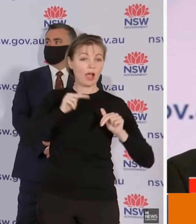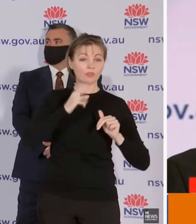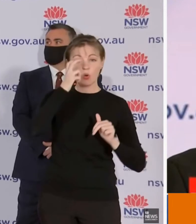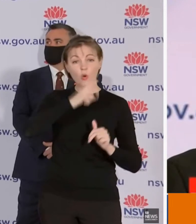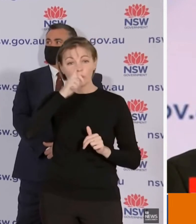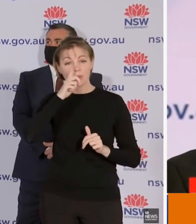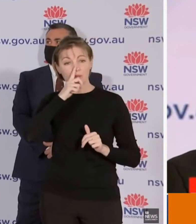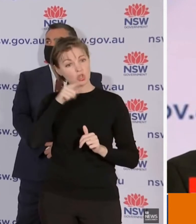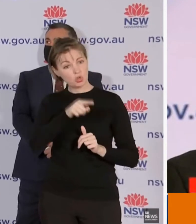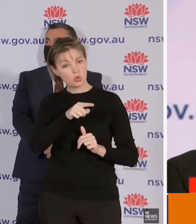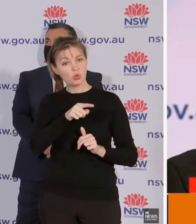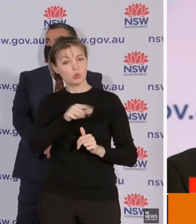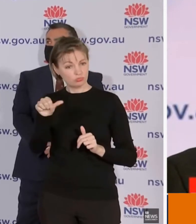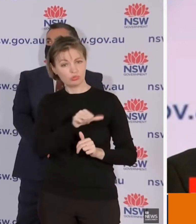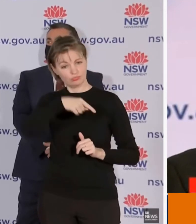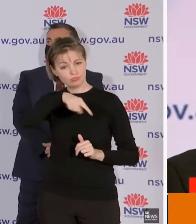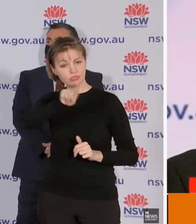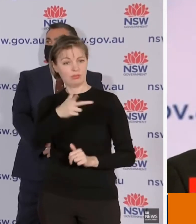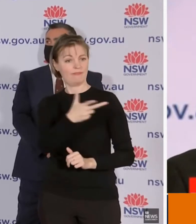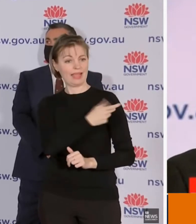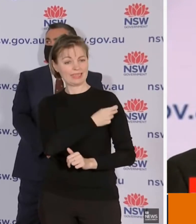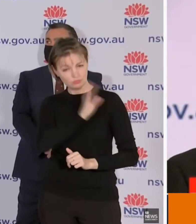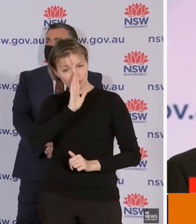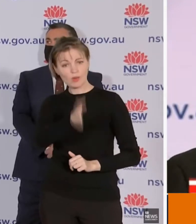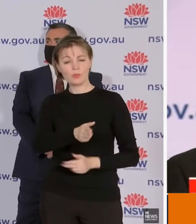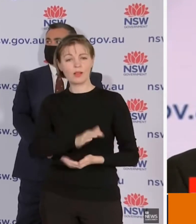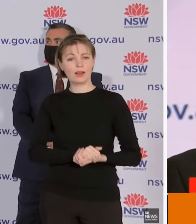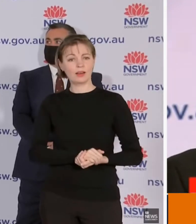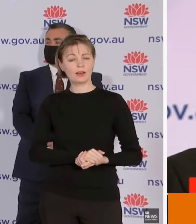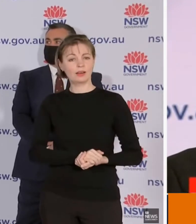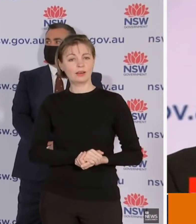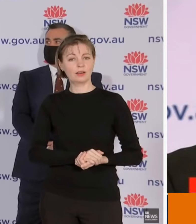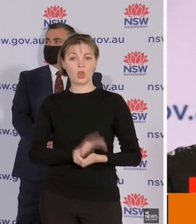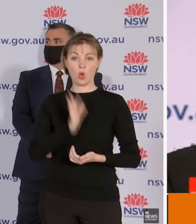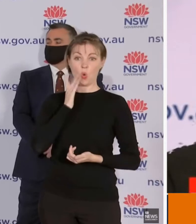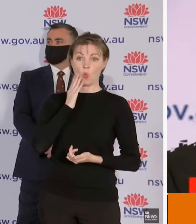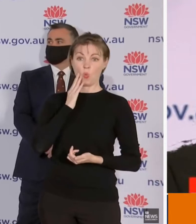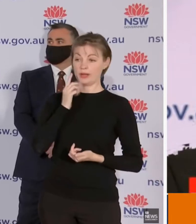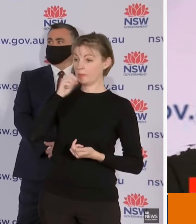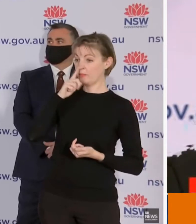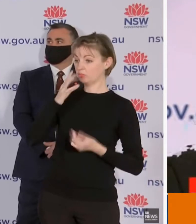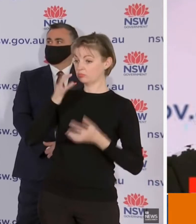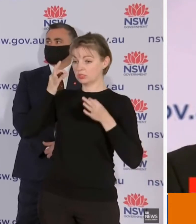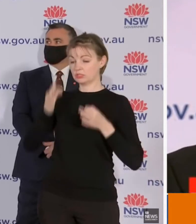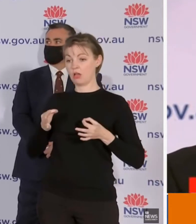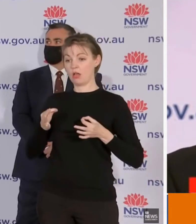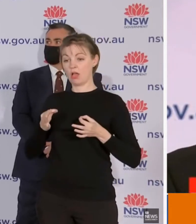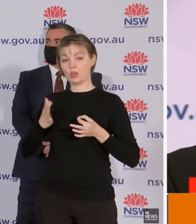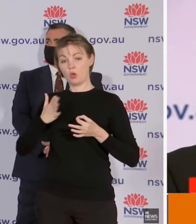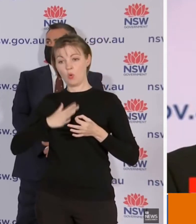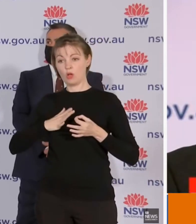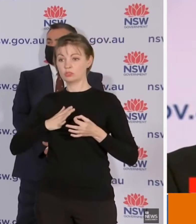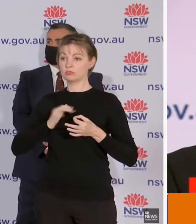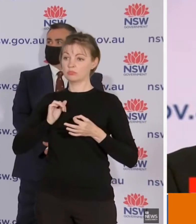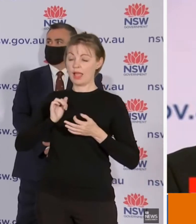get vaccinated quickly. There is an expectation when we see our older